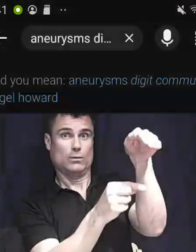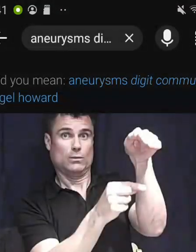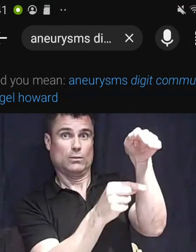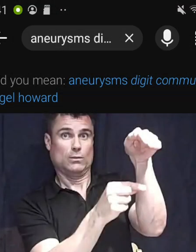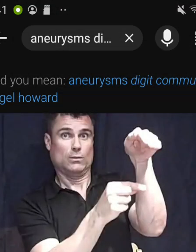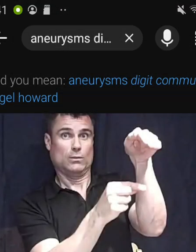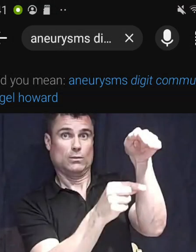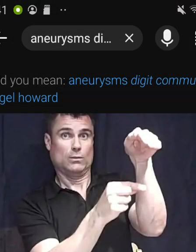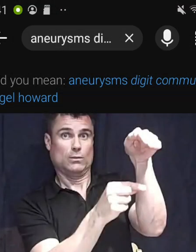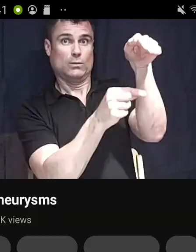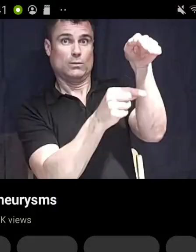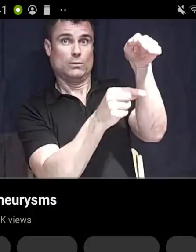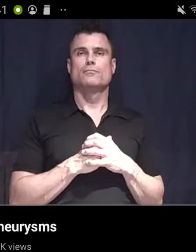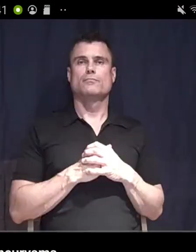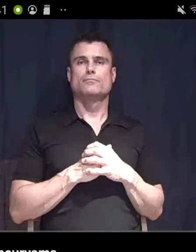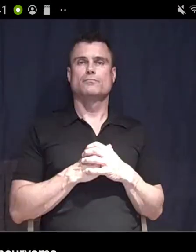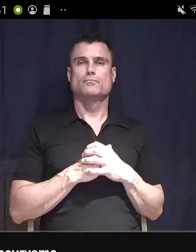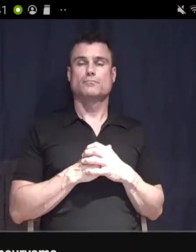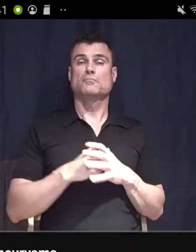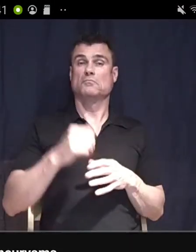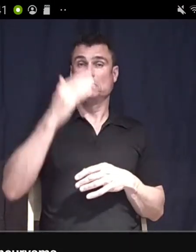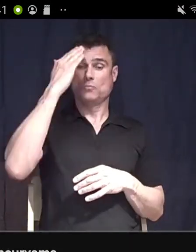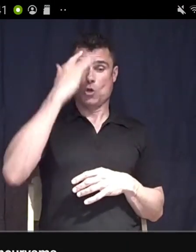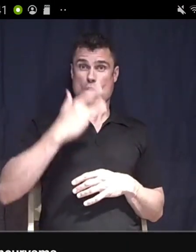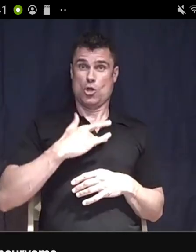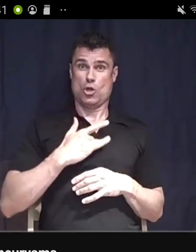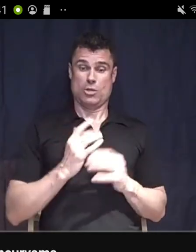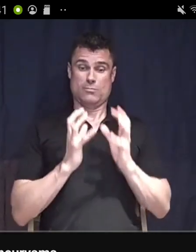So we will go back over here.